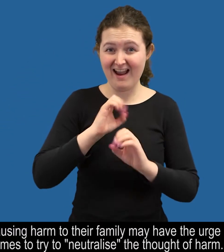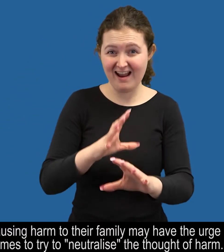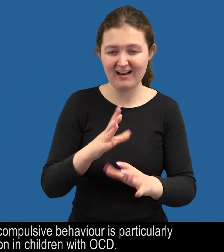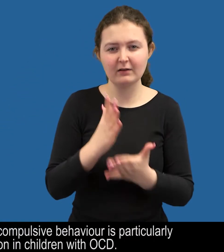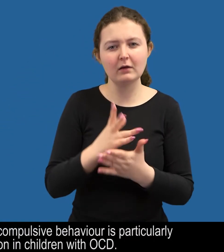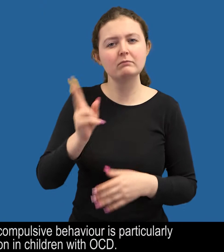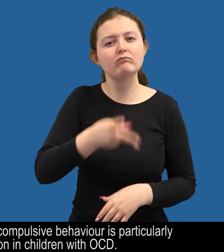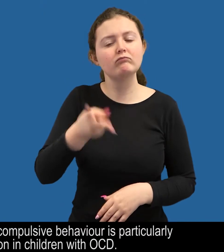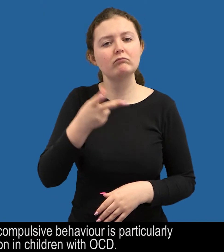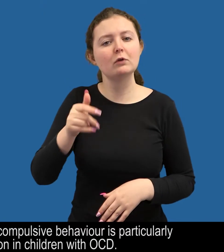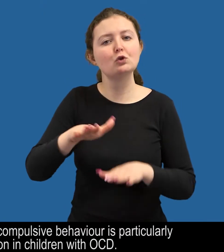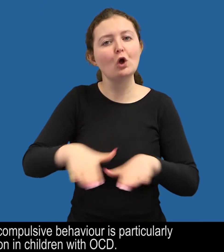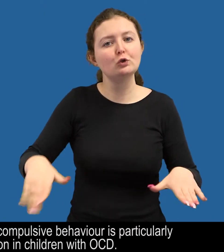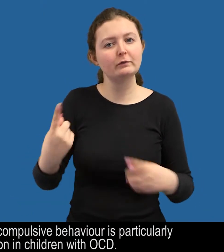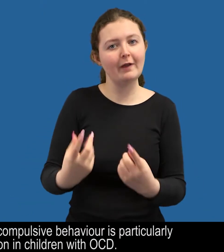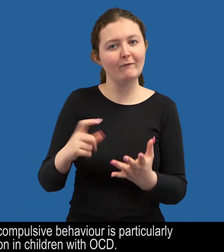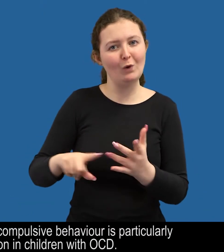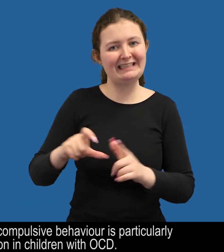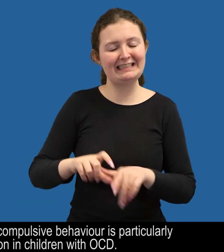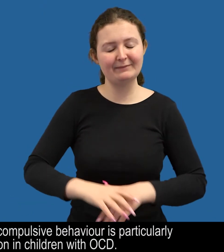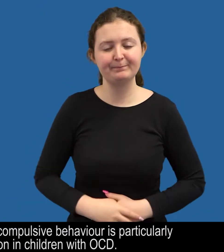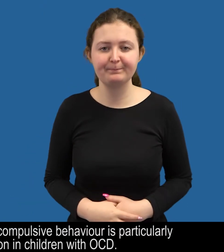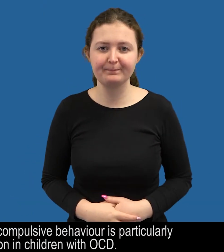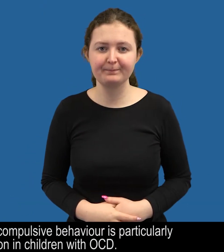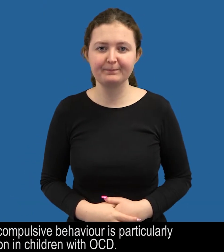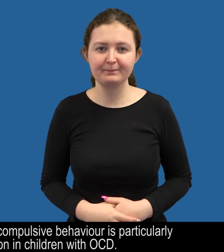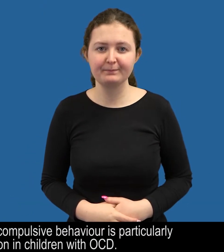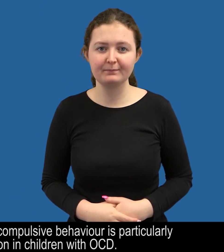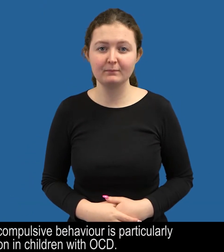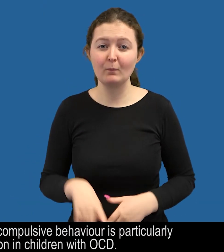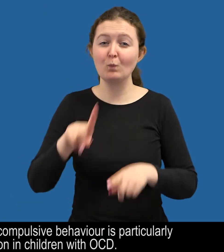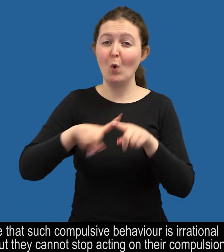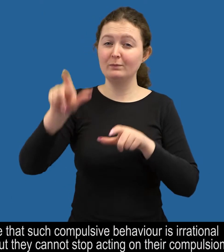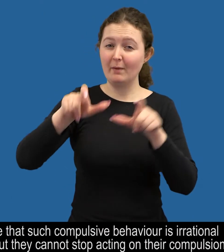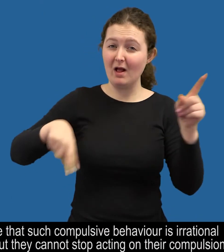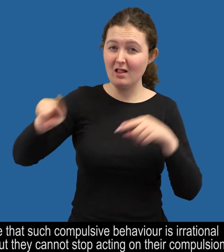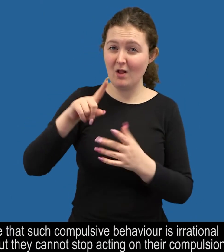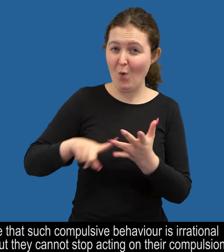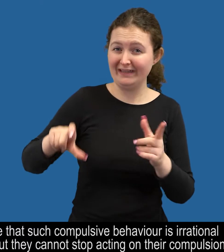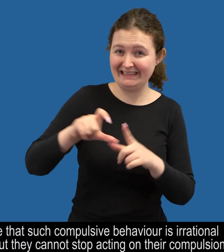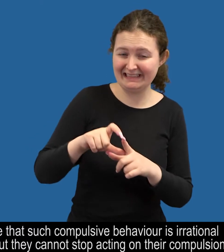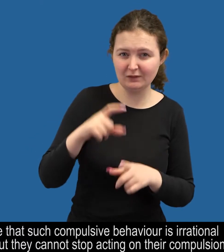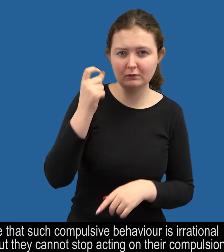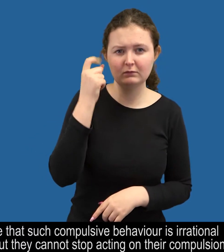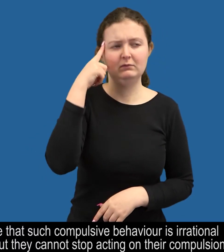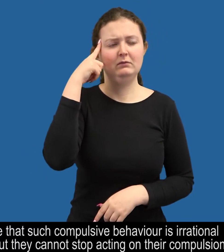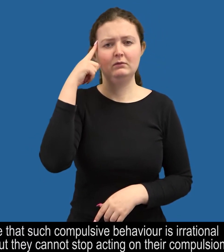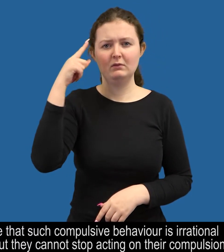type of compulsive behaviour is particularly common in children with OCD. Most people with OCD realize that